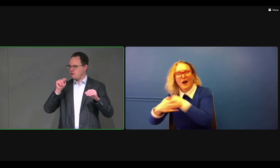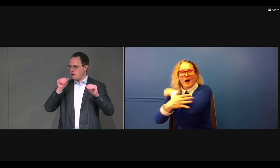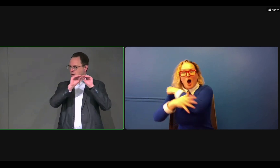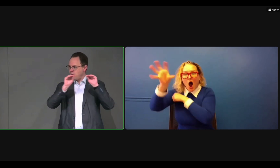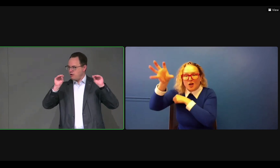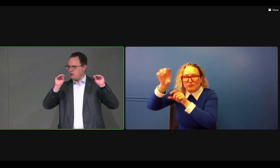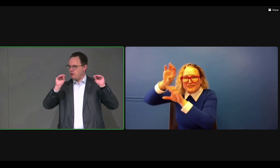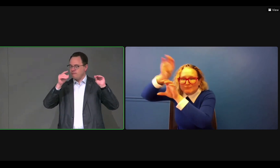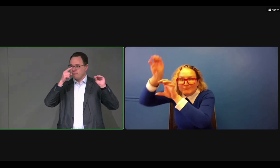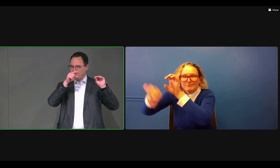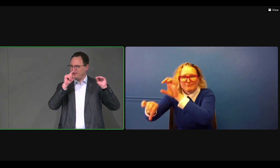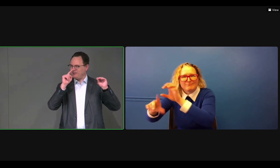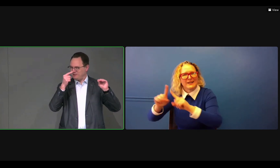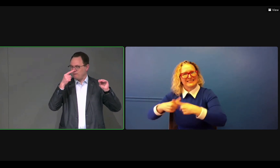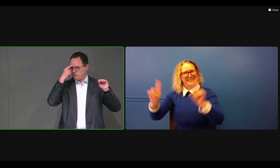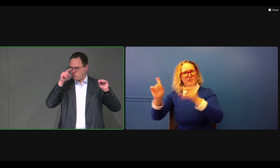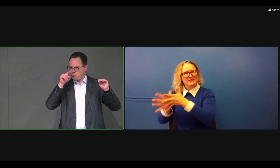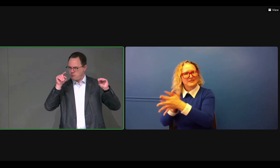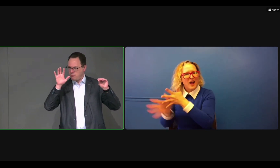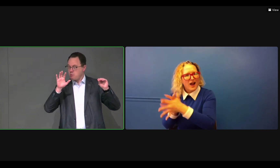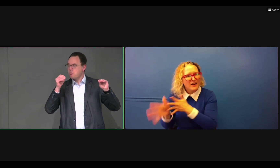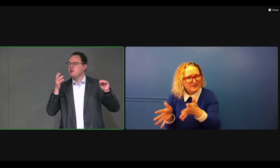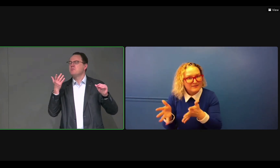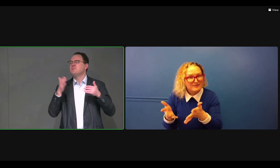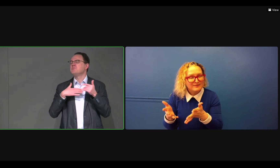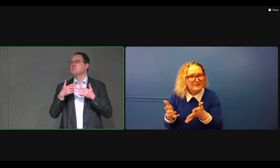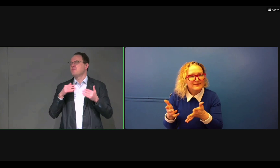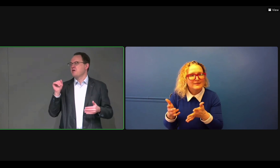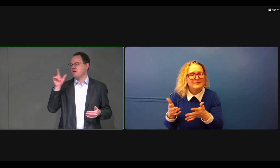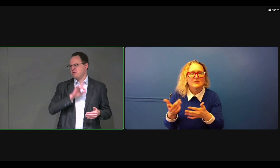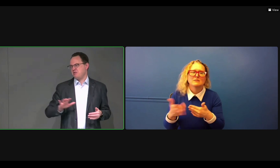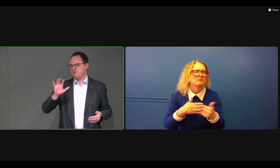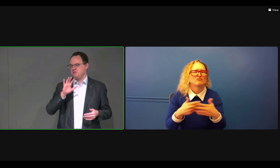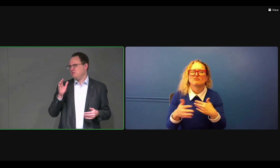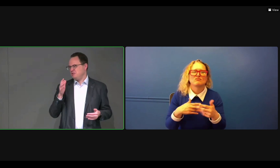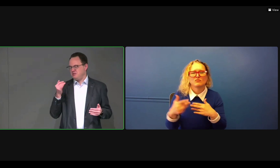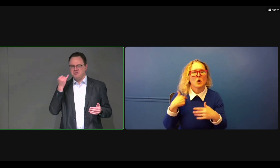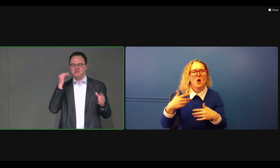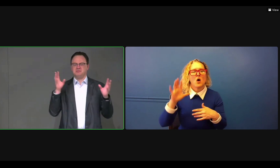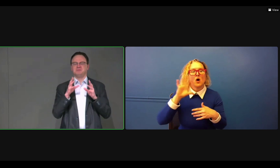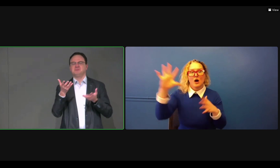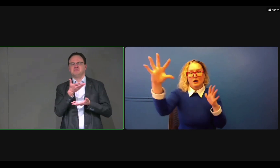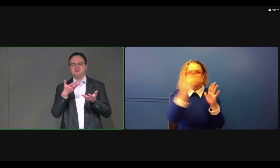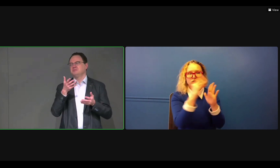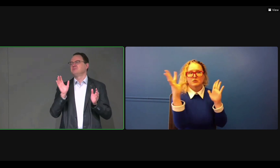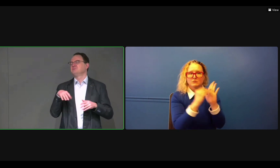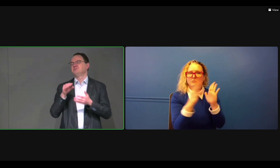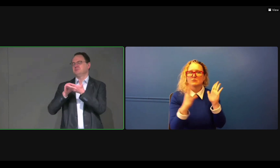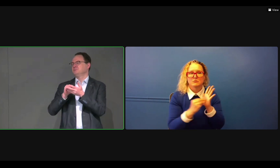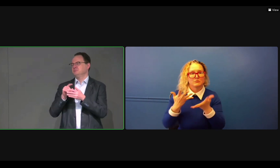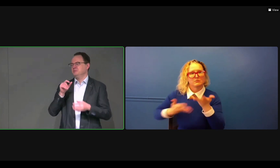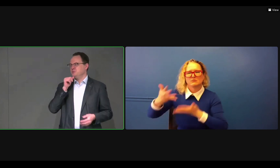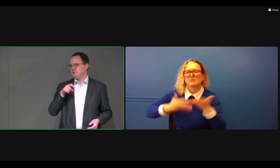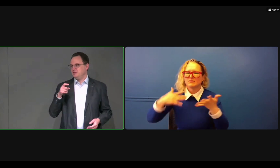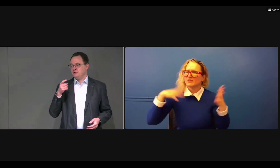location, the geography. And we do have that noted. It may be that the